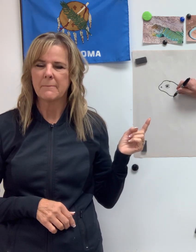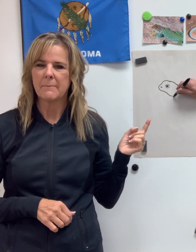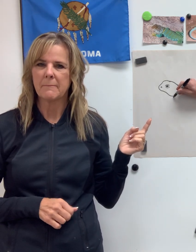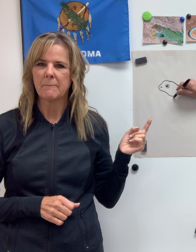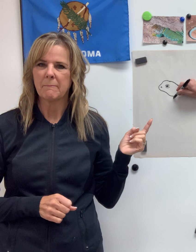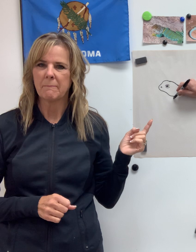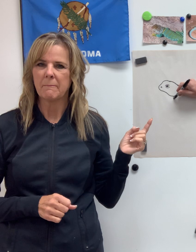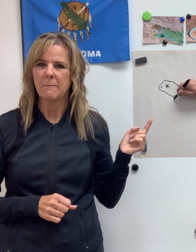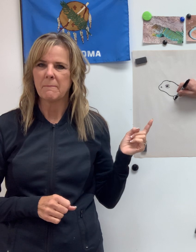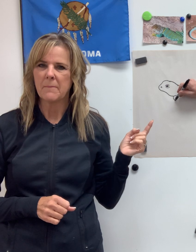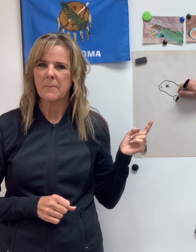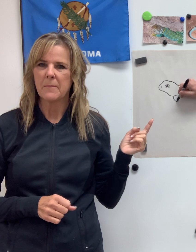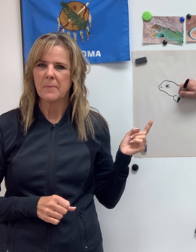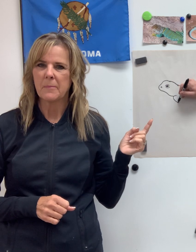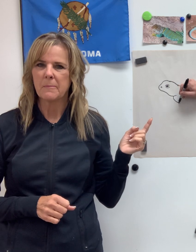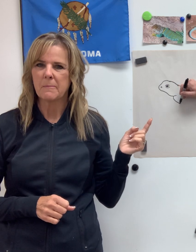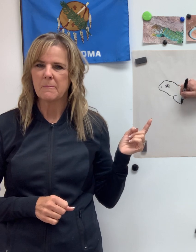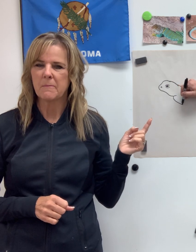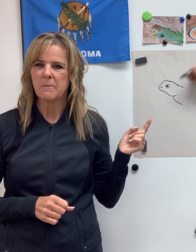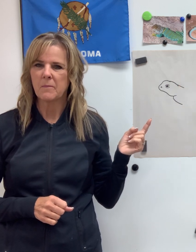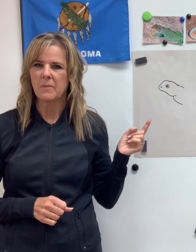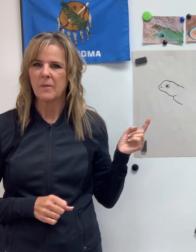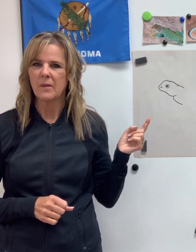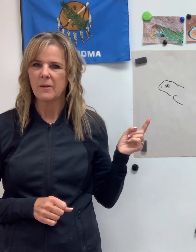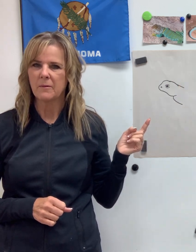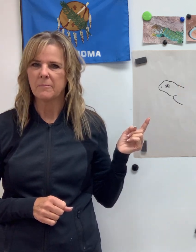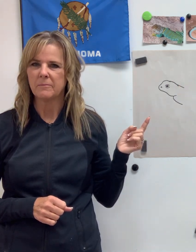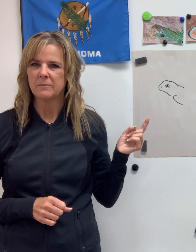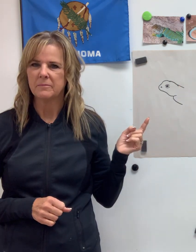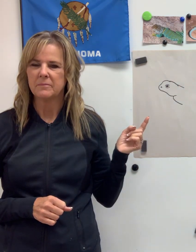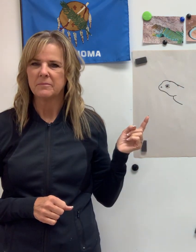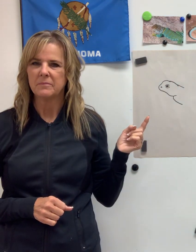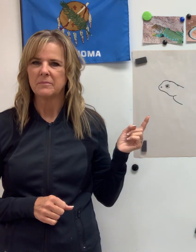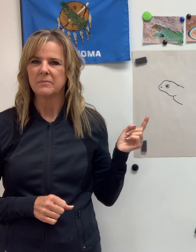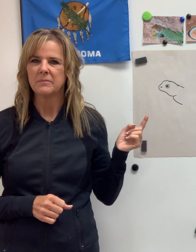make a slanted line that slants back a little ways.